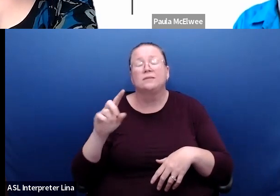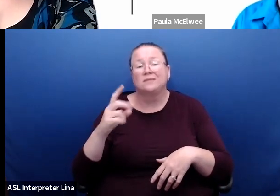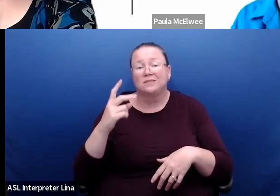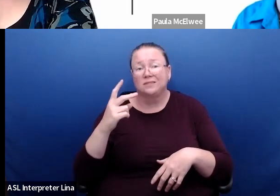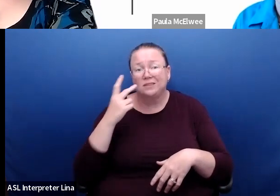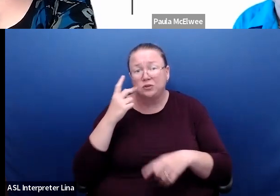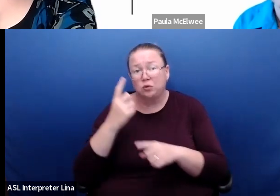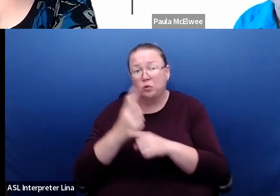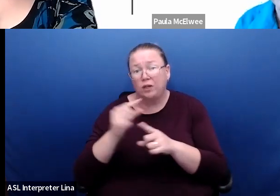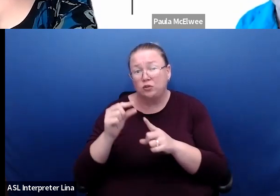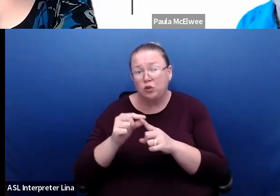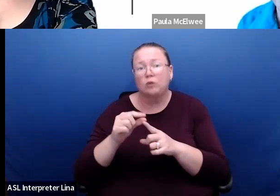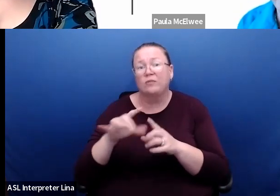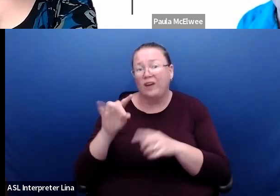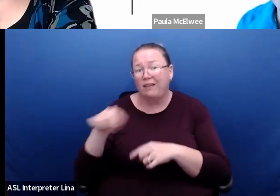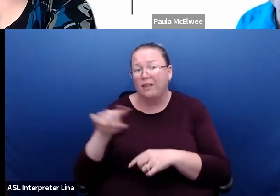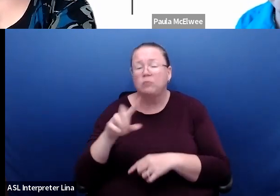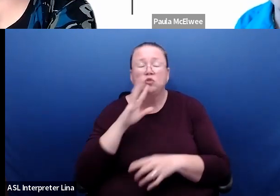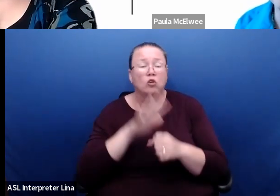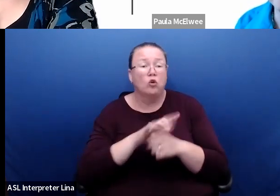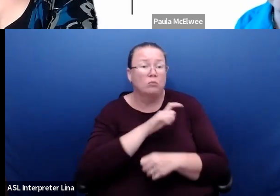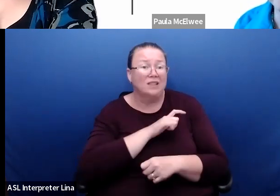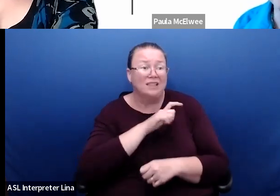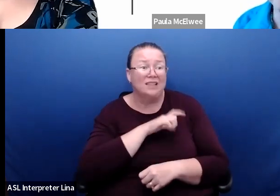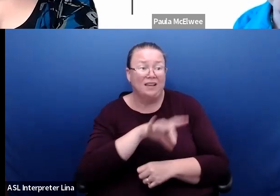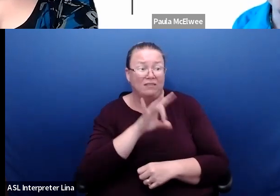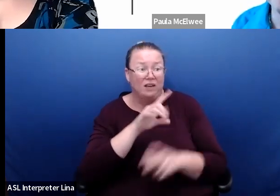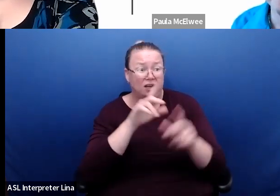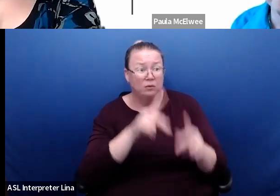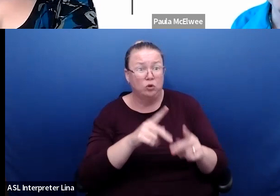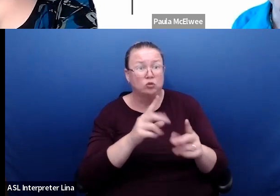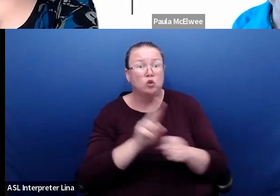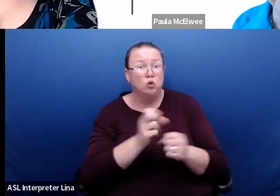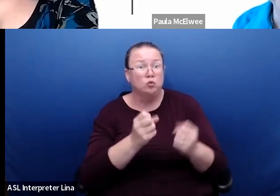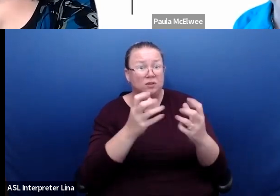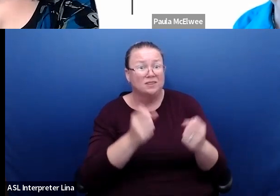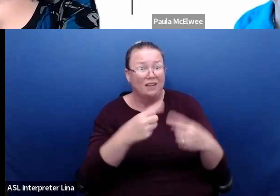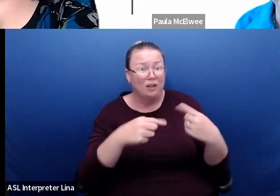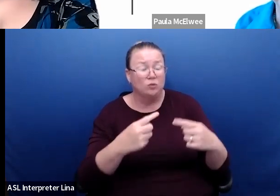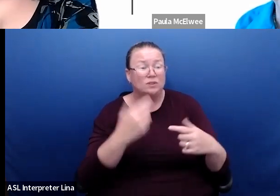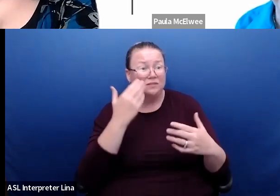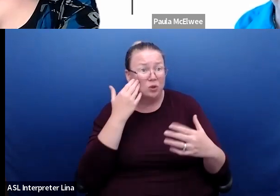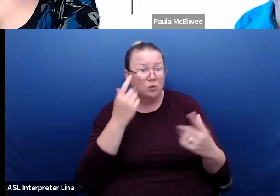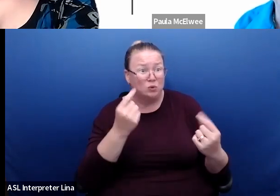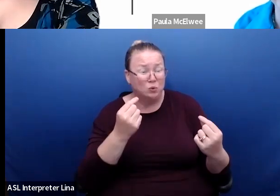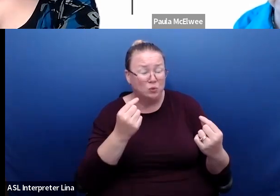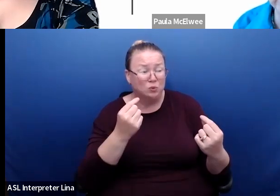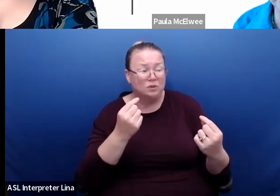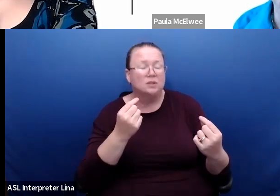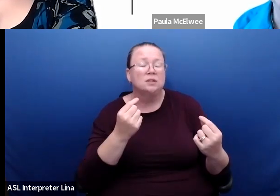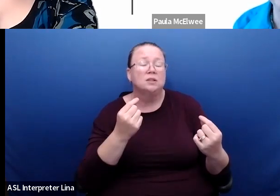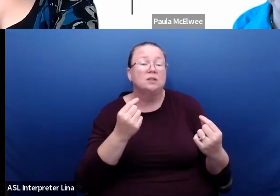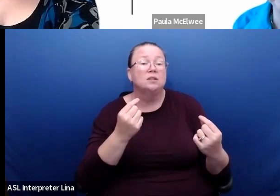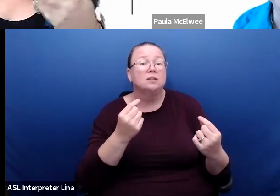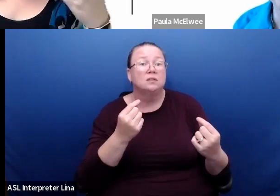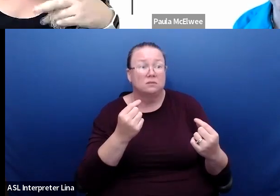you. Talk to the local police and say, if you find someone that uses sign language, do you have any idea what you're gonna do? You can